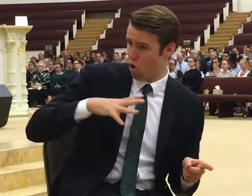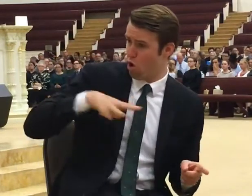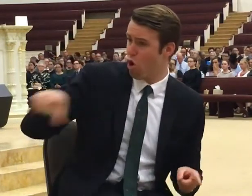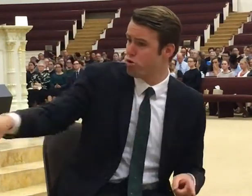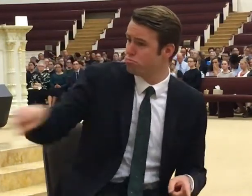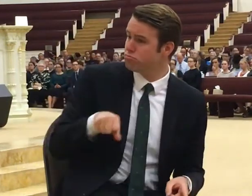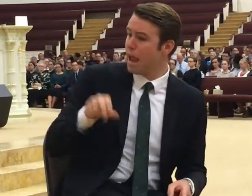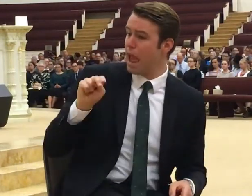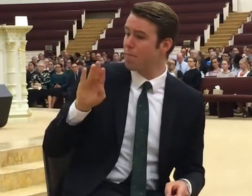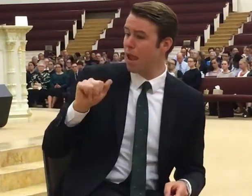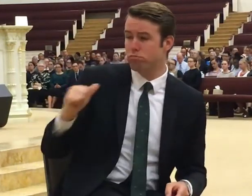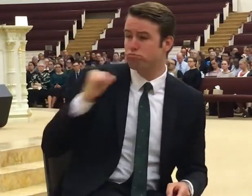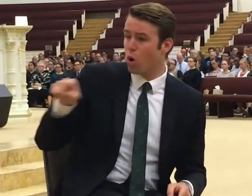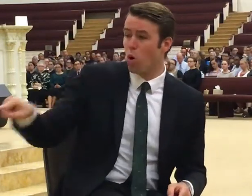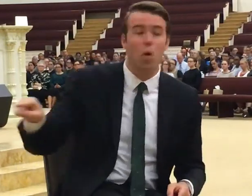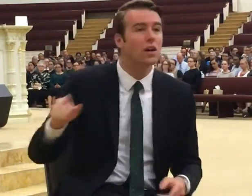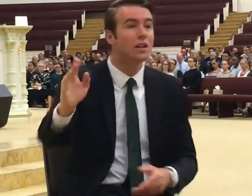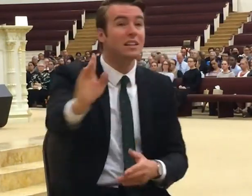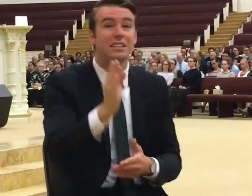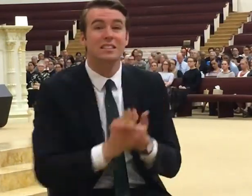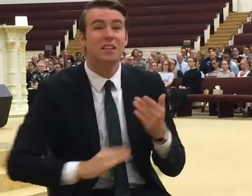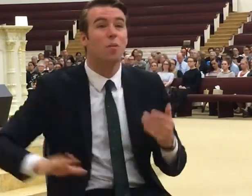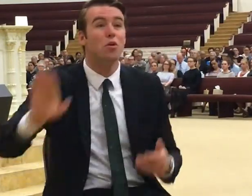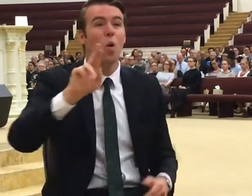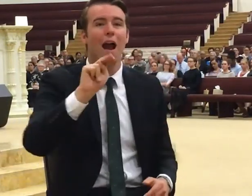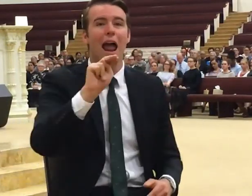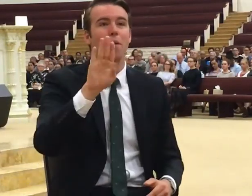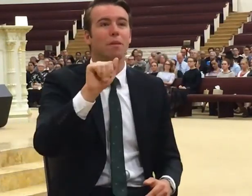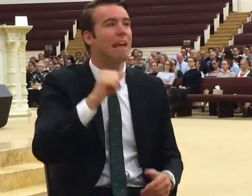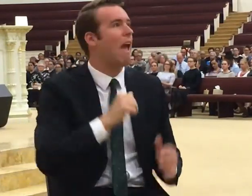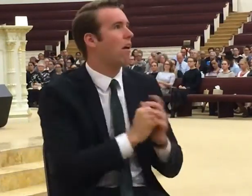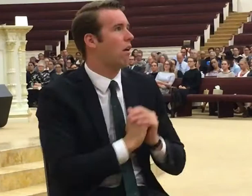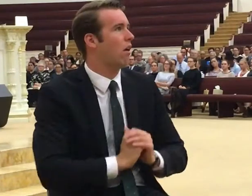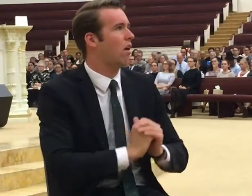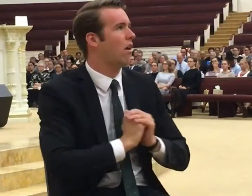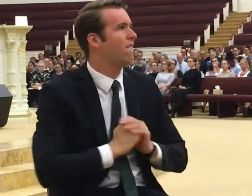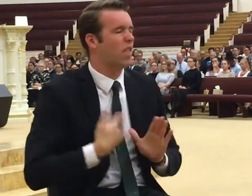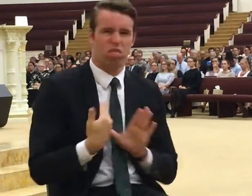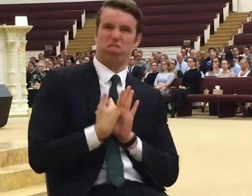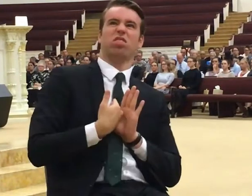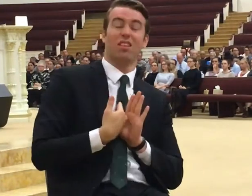game. Some of y'all are messing with your NBA God right now.